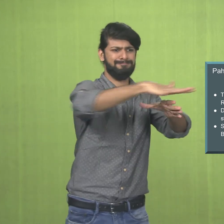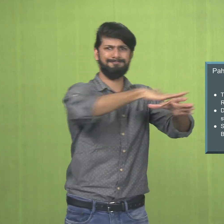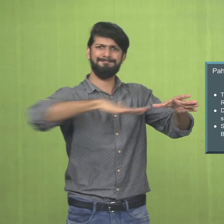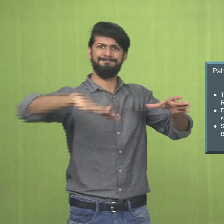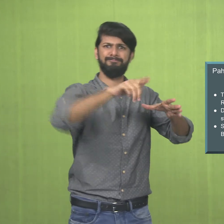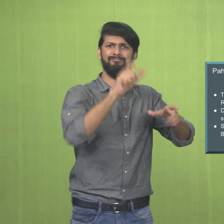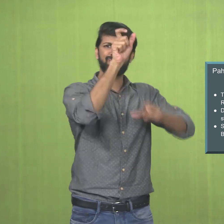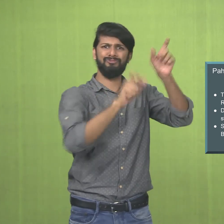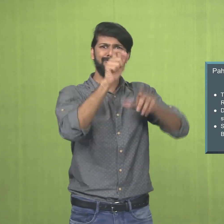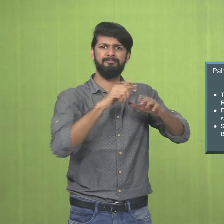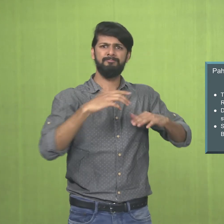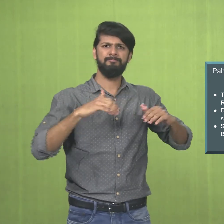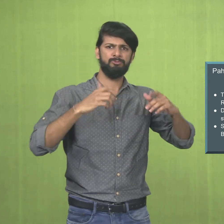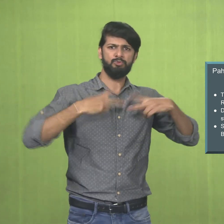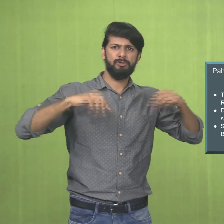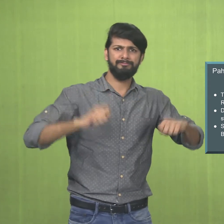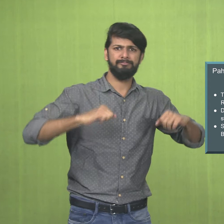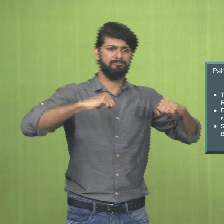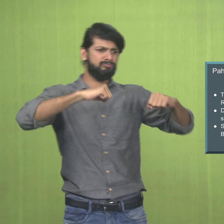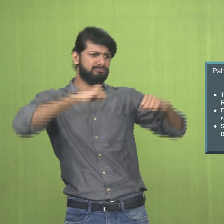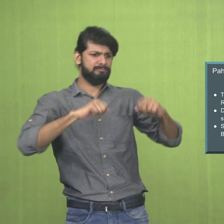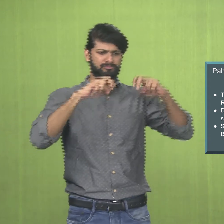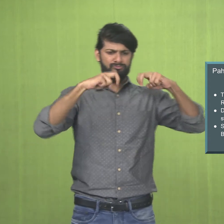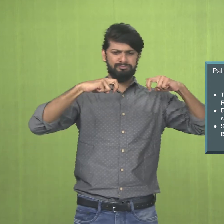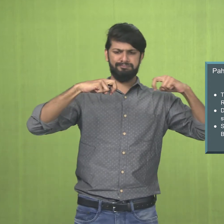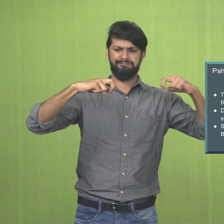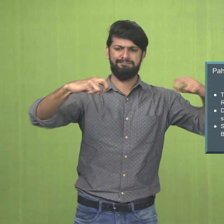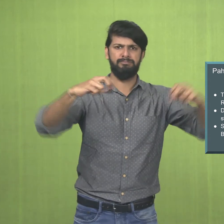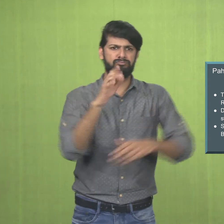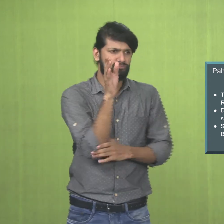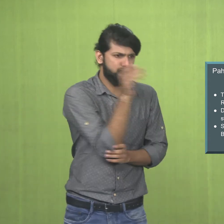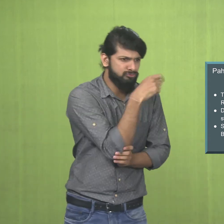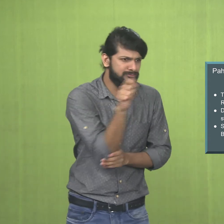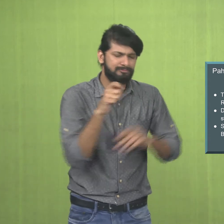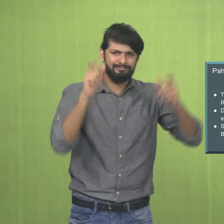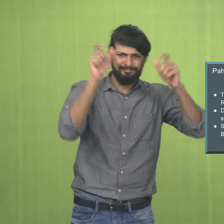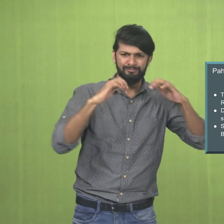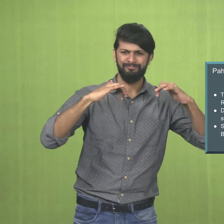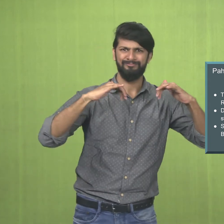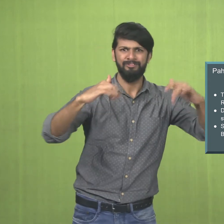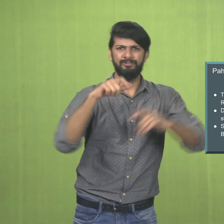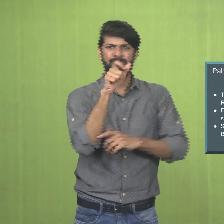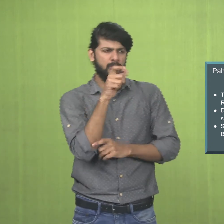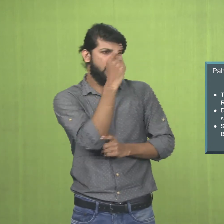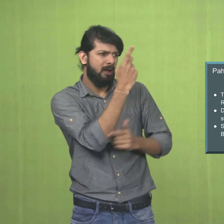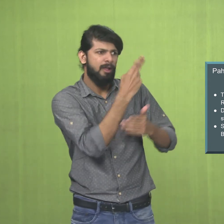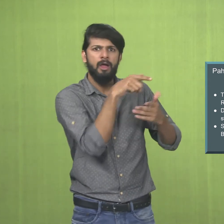or natural scenes from their region, court scenes from